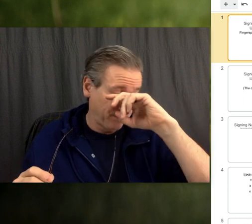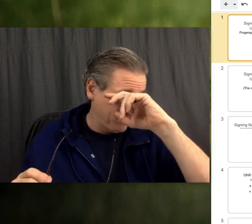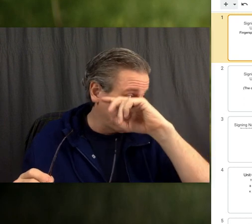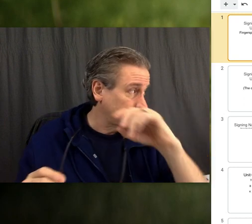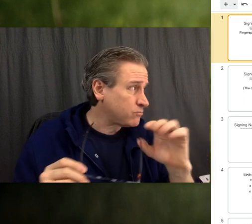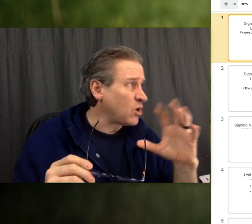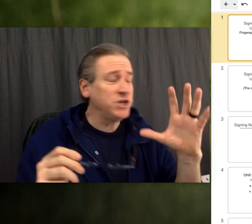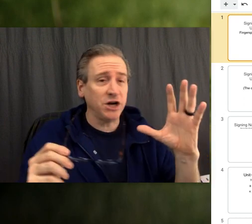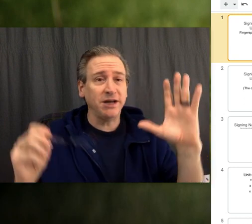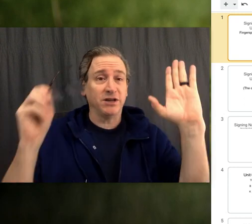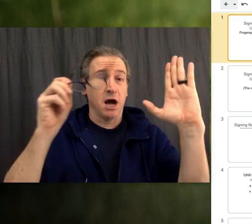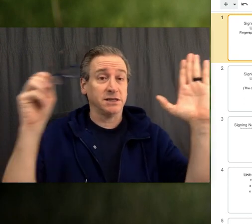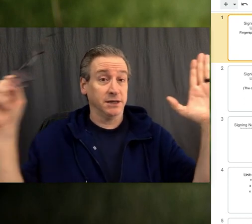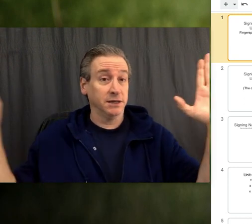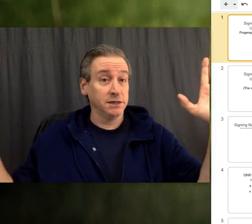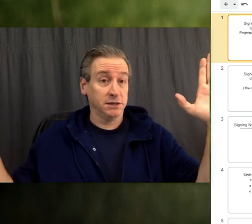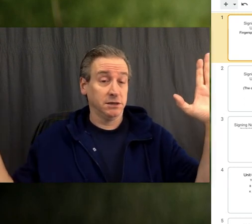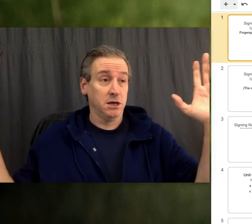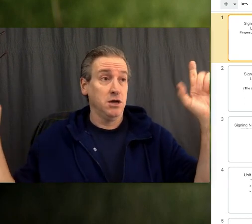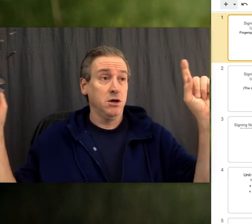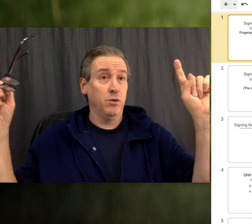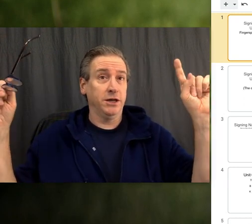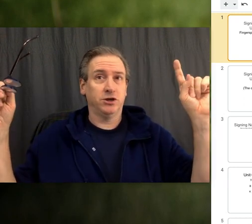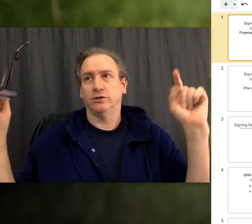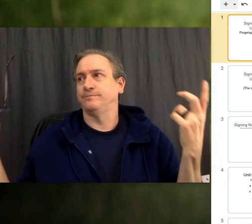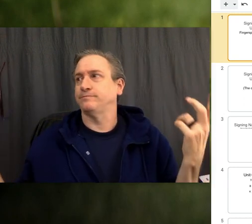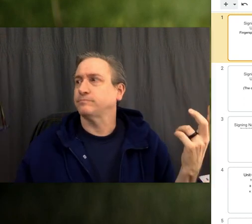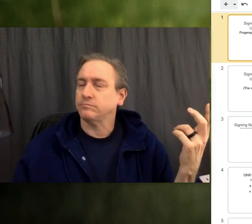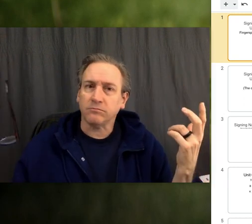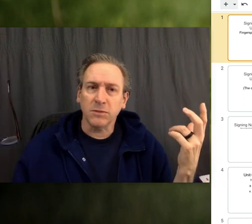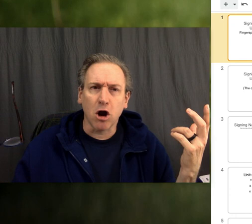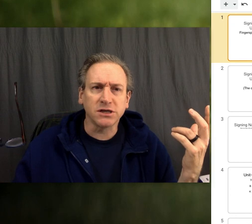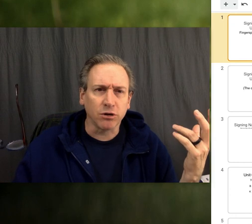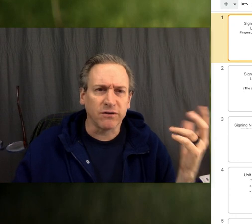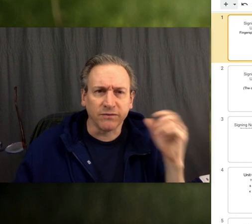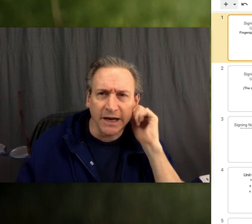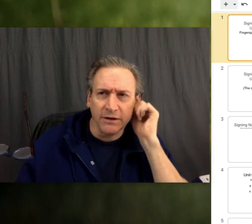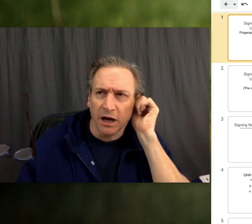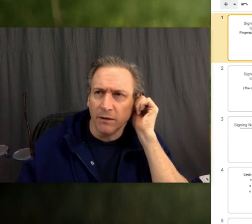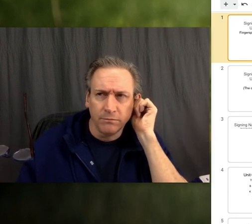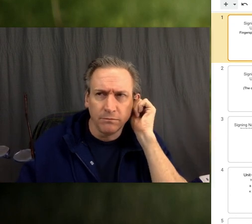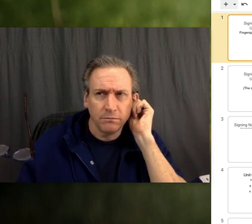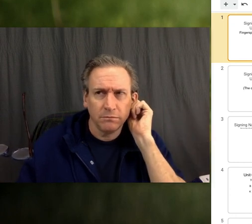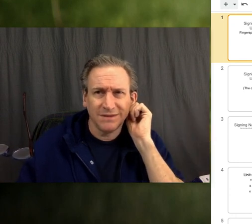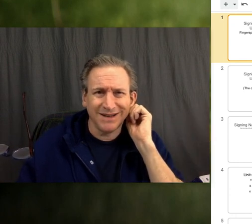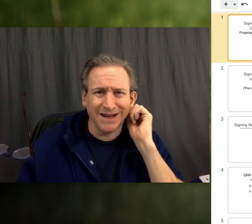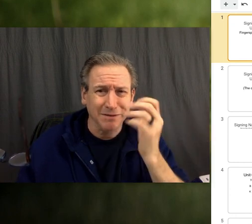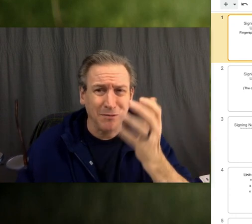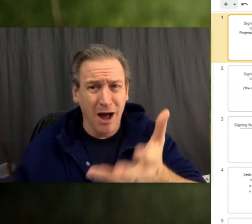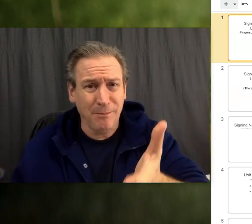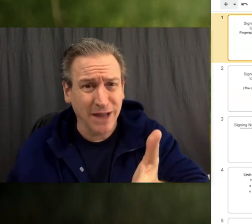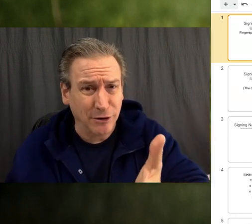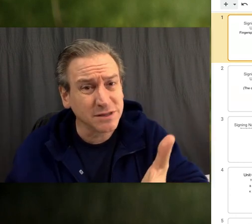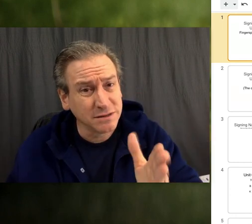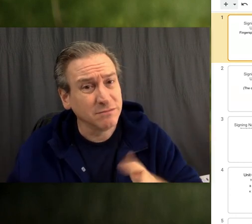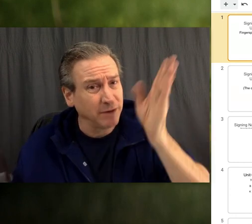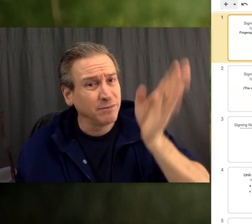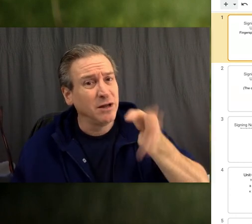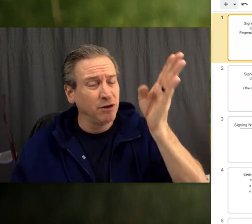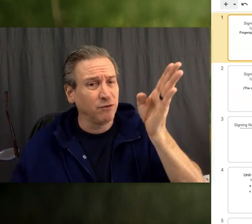English. We generally have the consonants, which are sort of like up